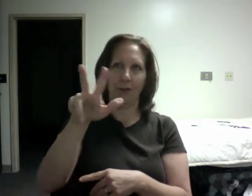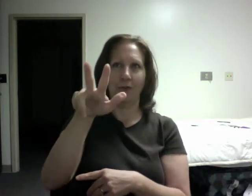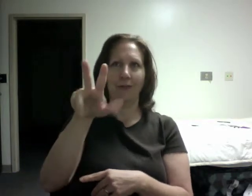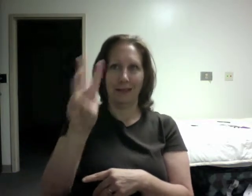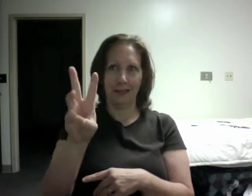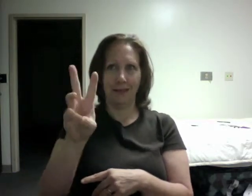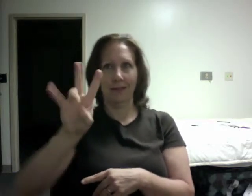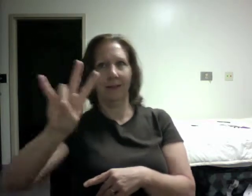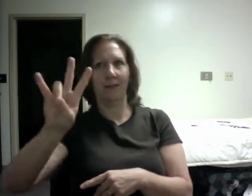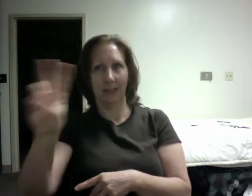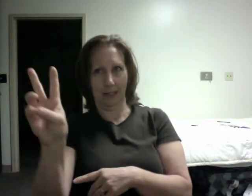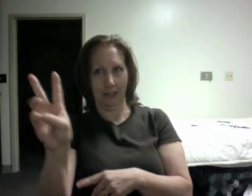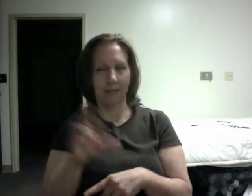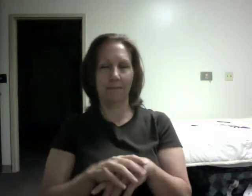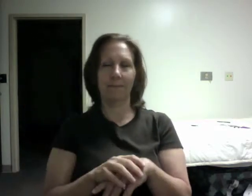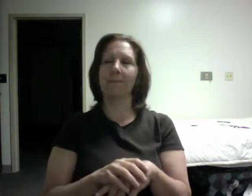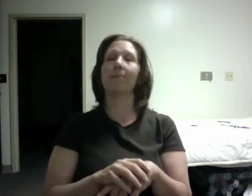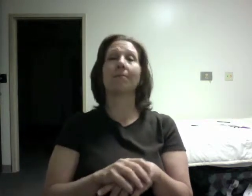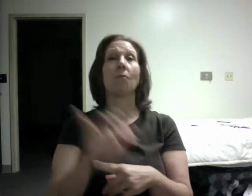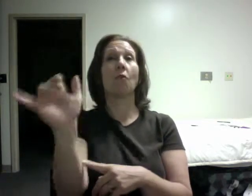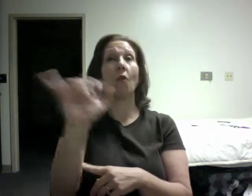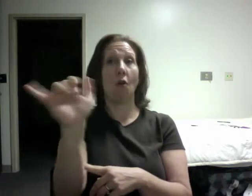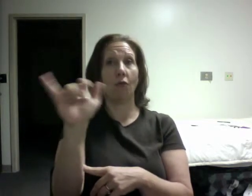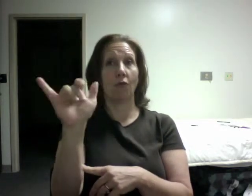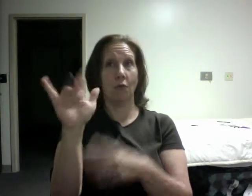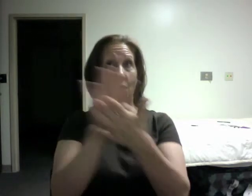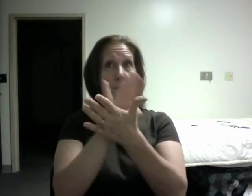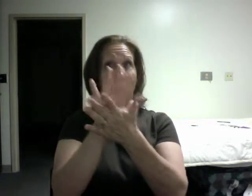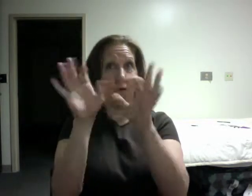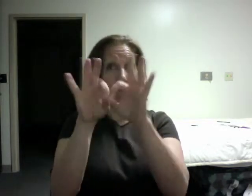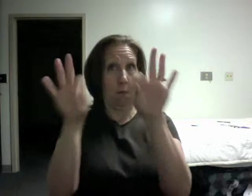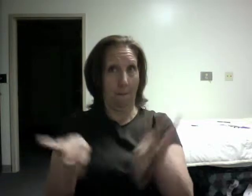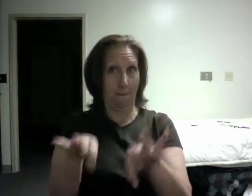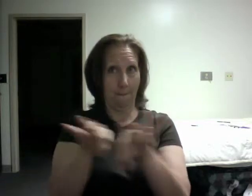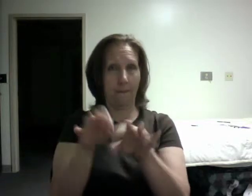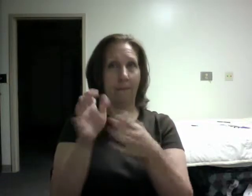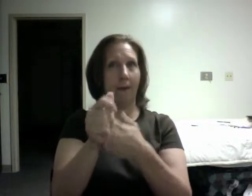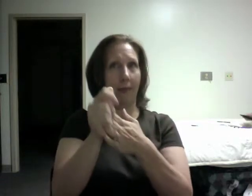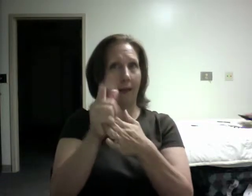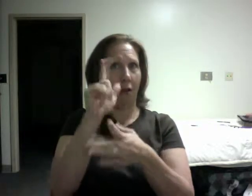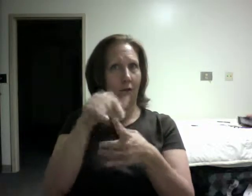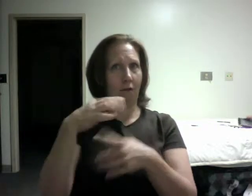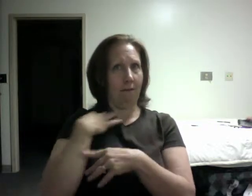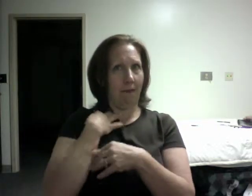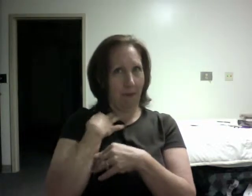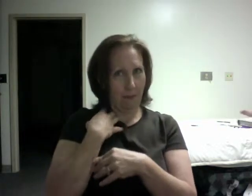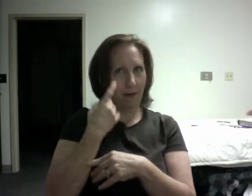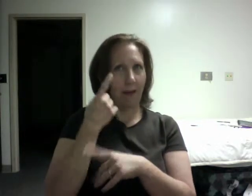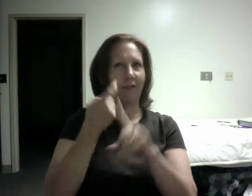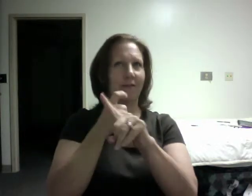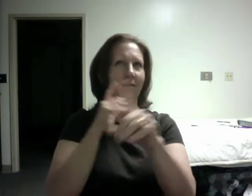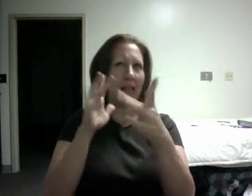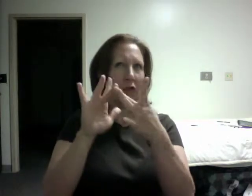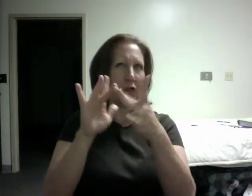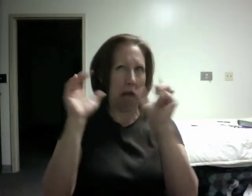1-800-870-3676. You may also download the form and the guide for the application from the internet at the following